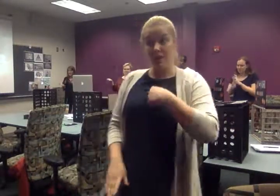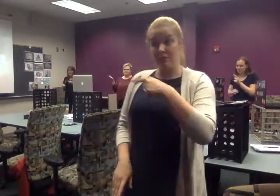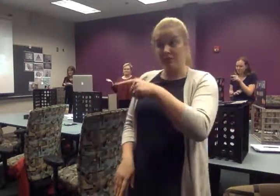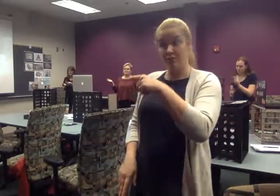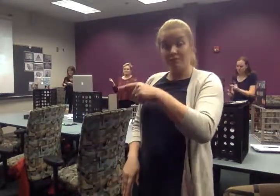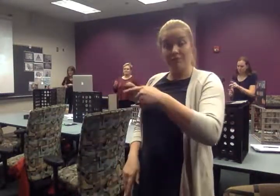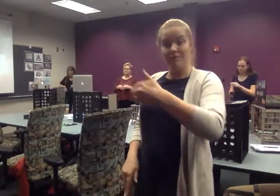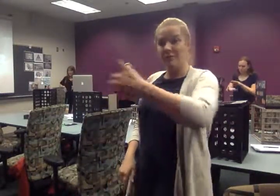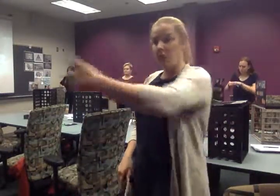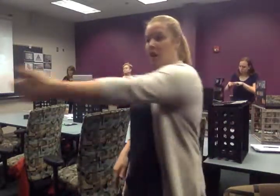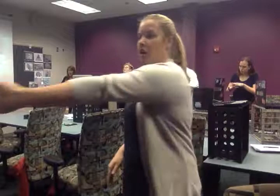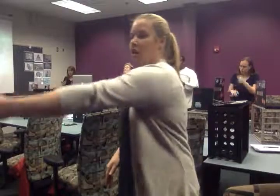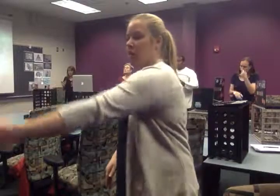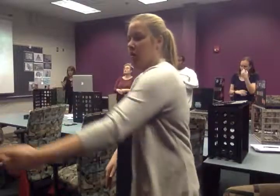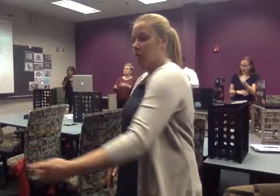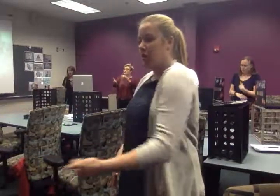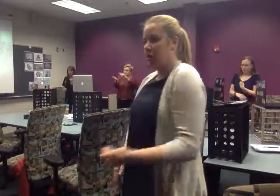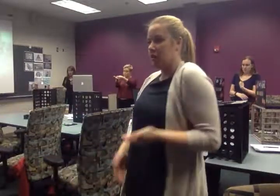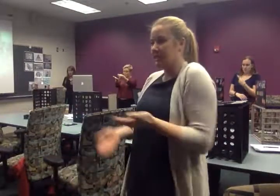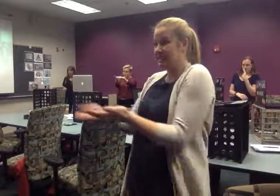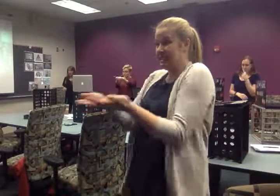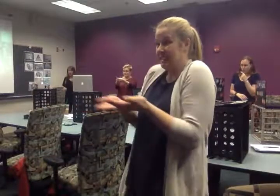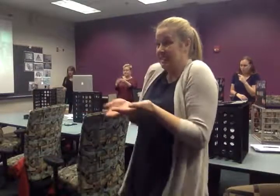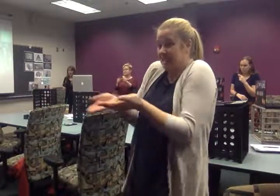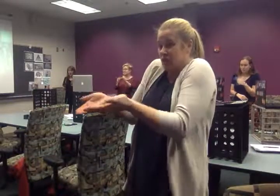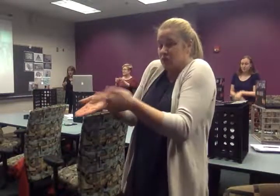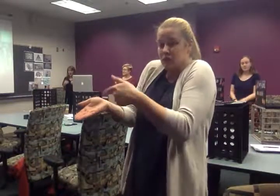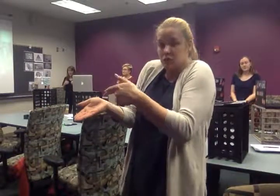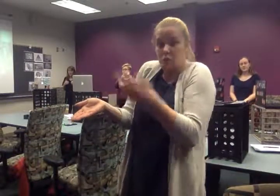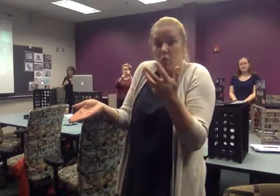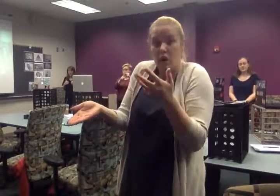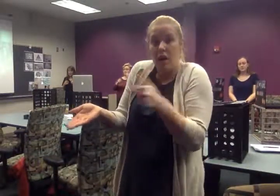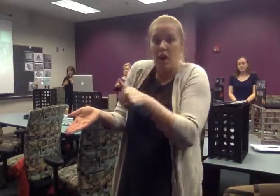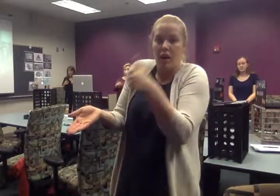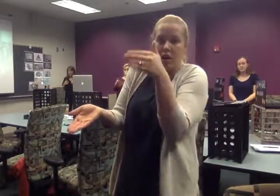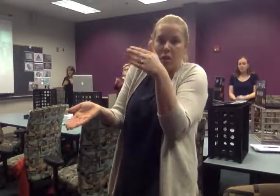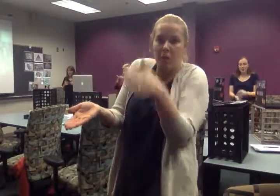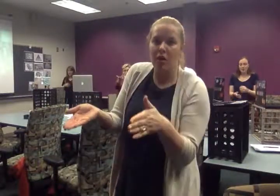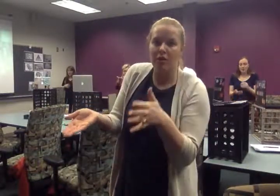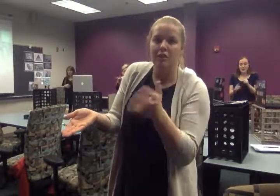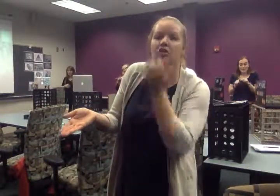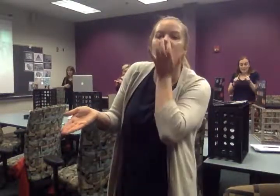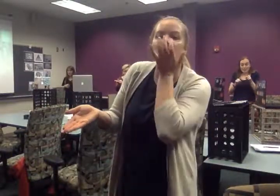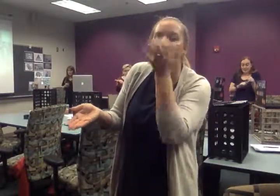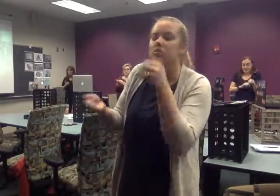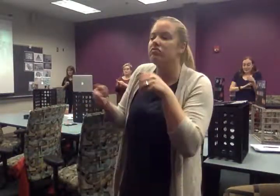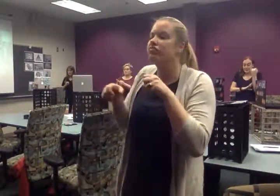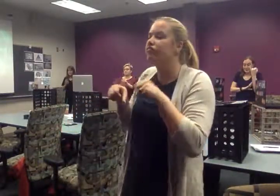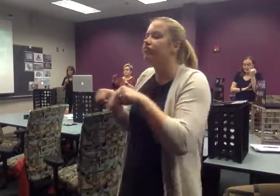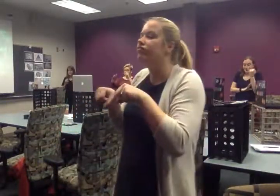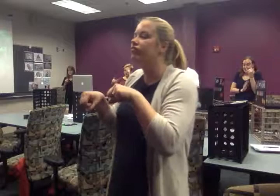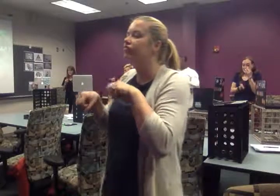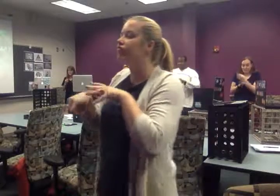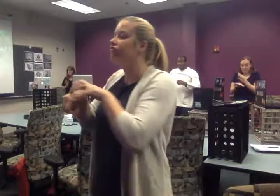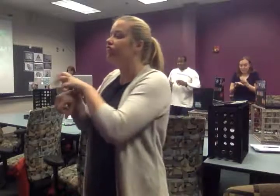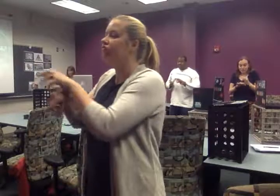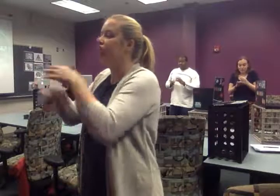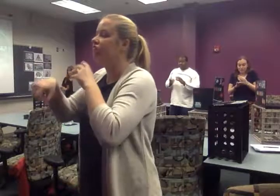that money, especially in the form of coinage, also made chattel slavery possible. So in West African social orders before the arrival of